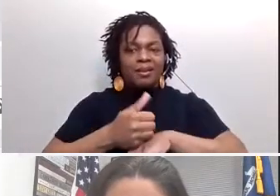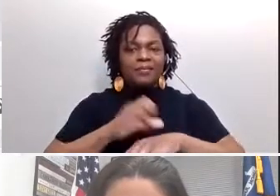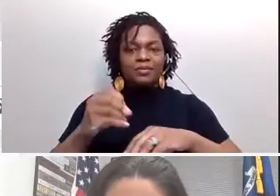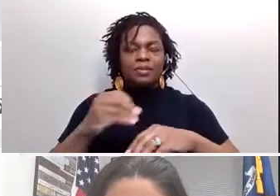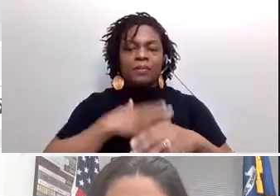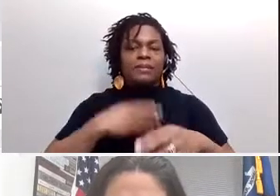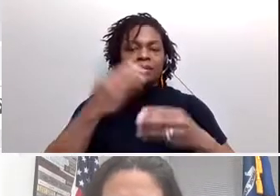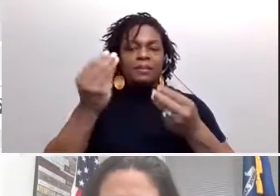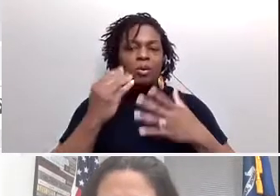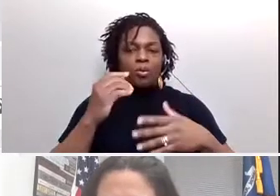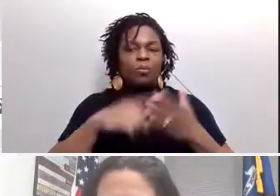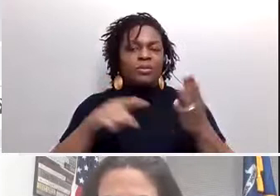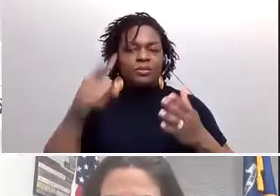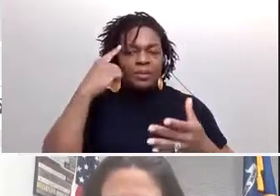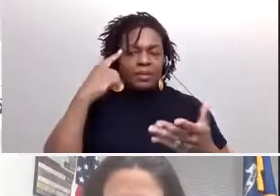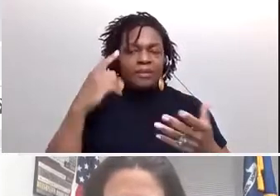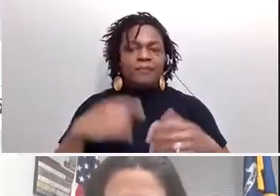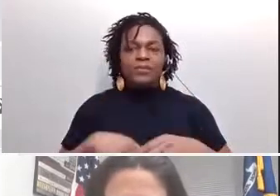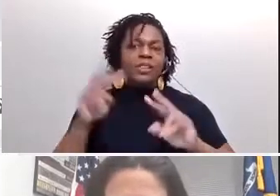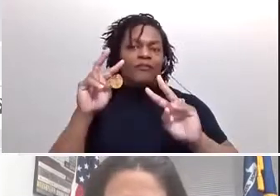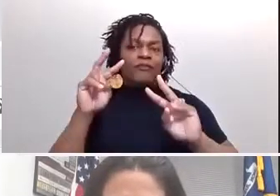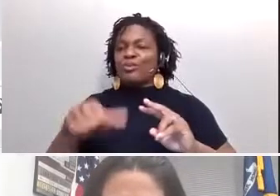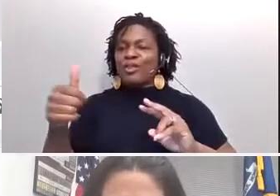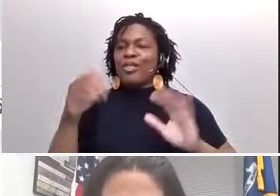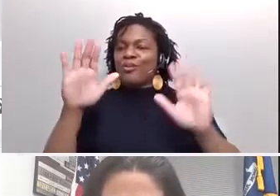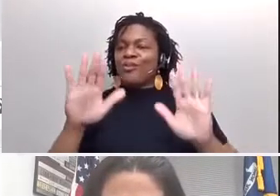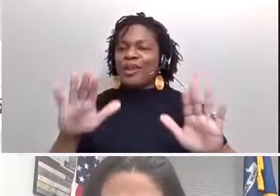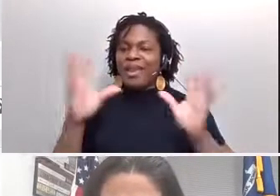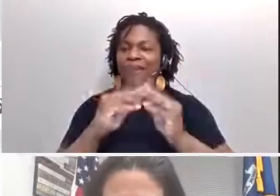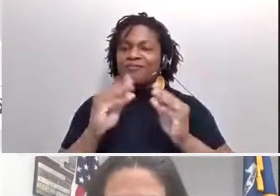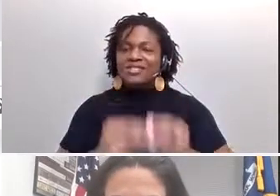looking forward to another great conference.